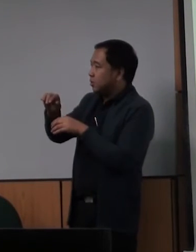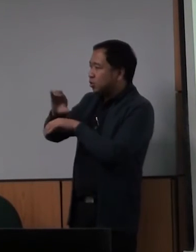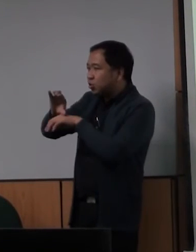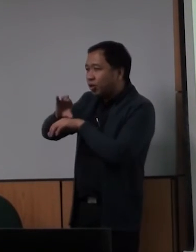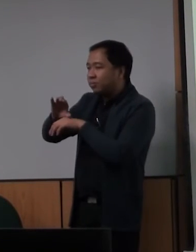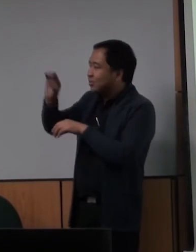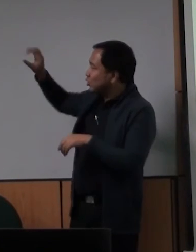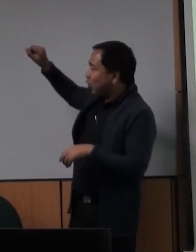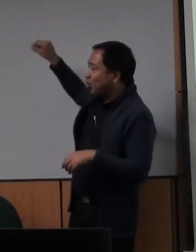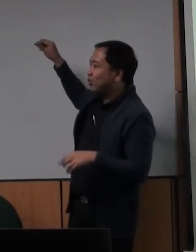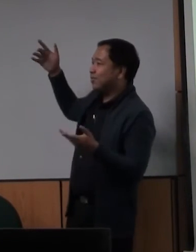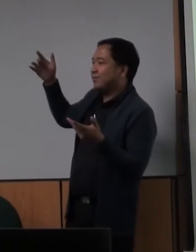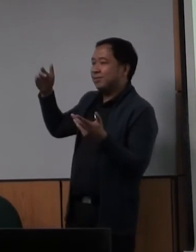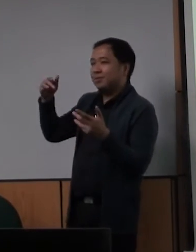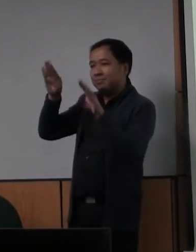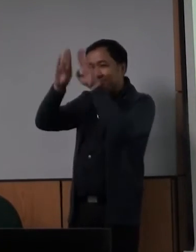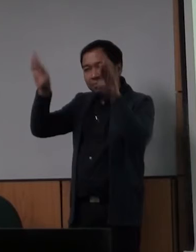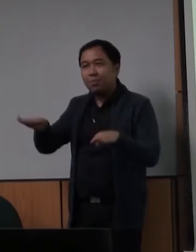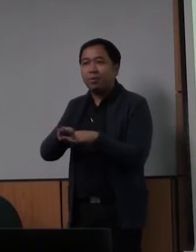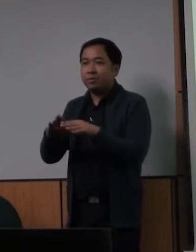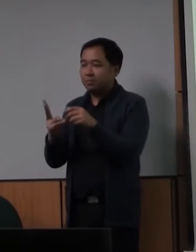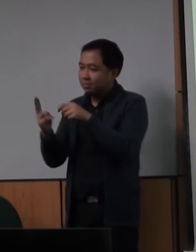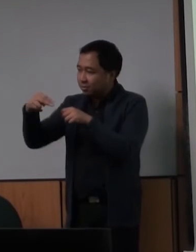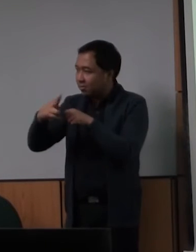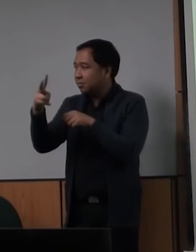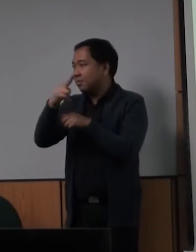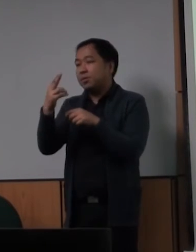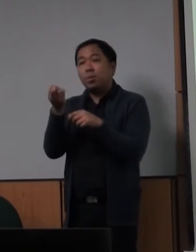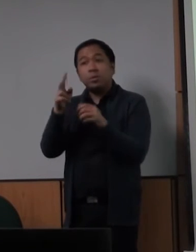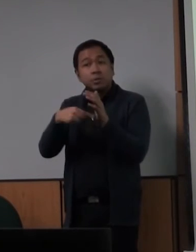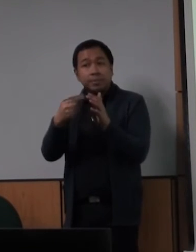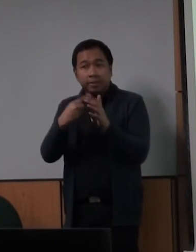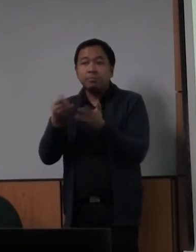pictures, and sometimes real objects.